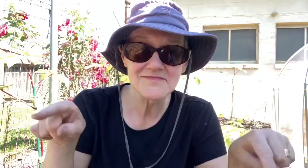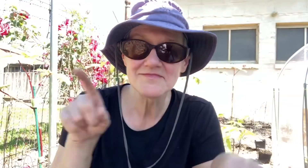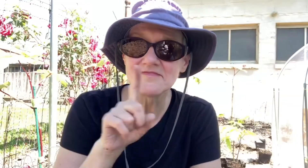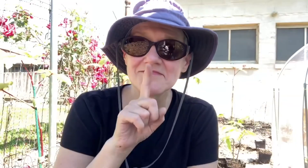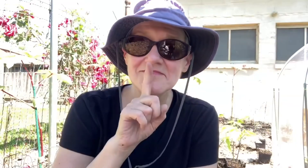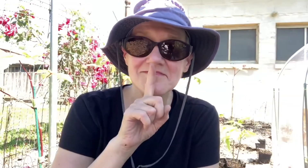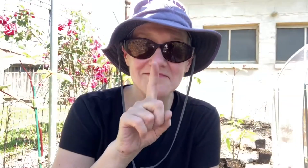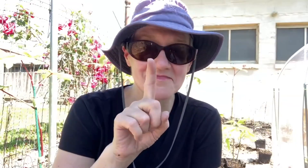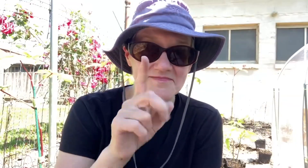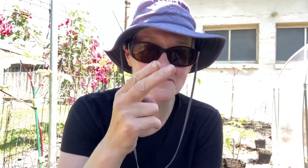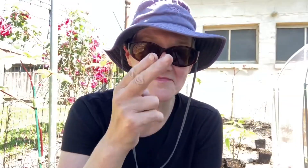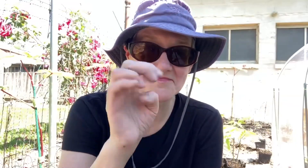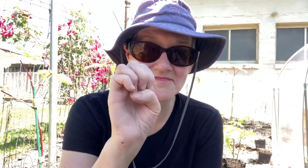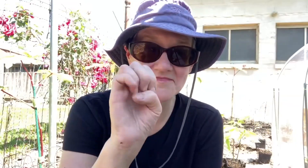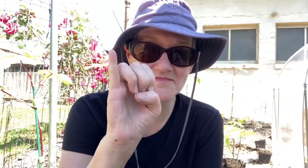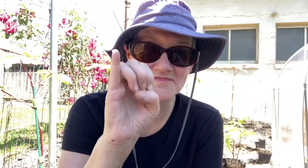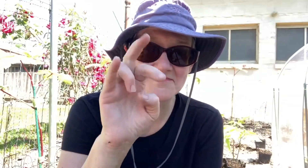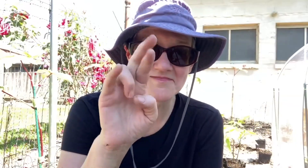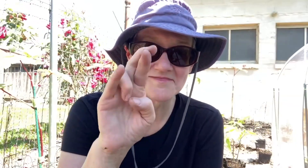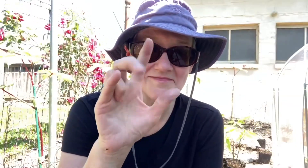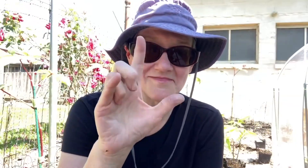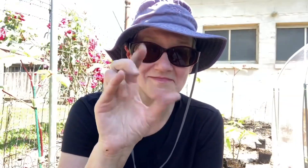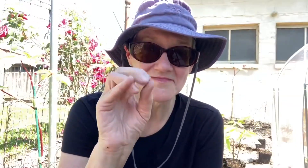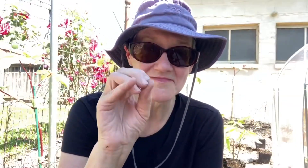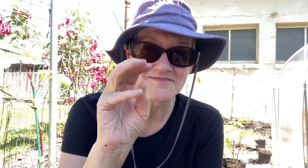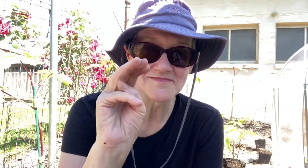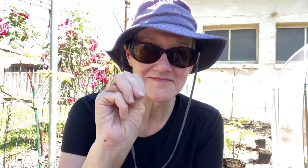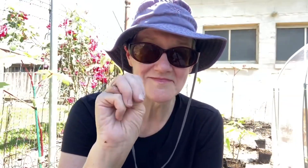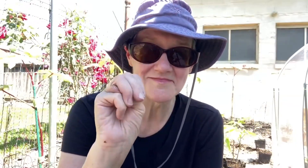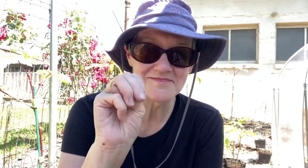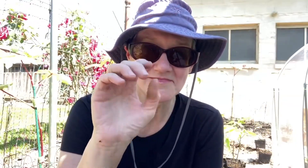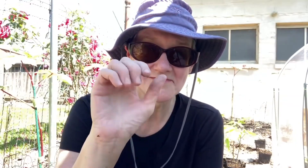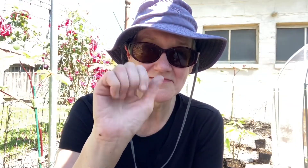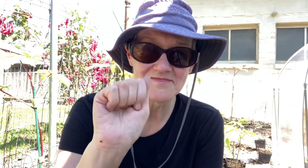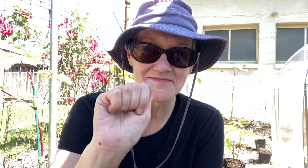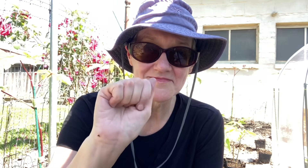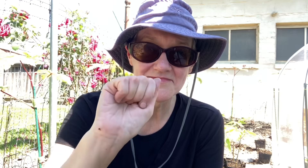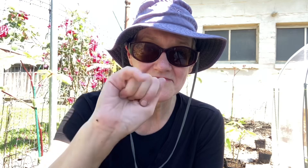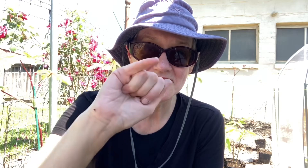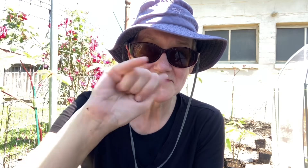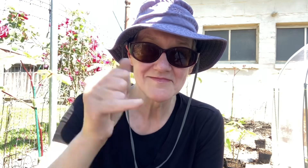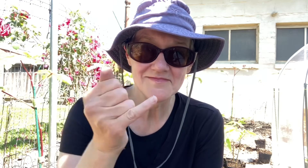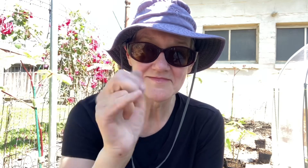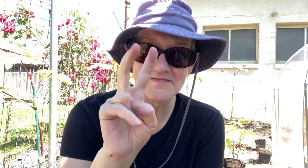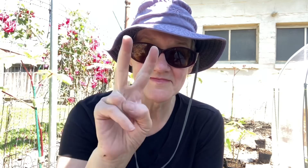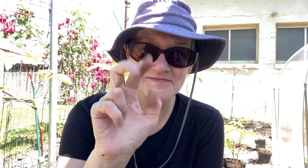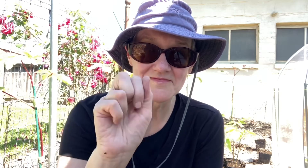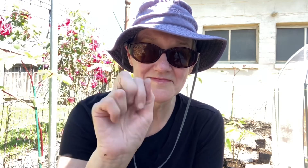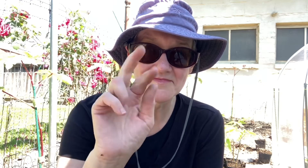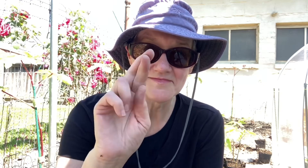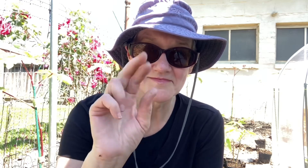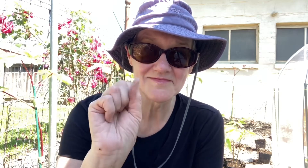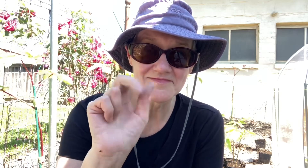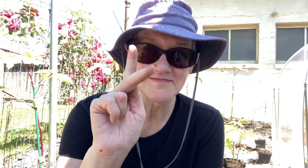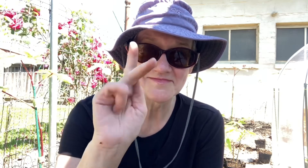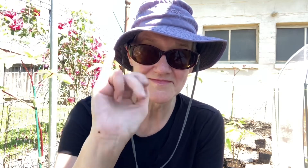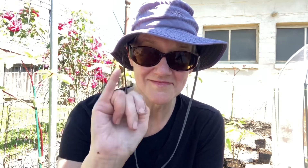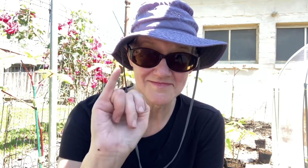Now this variety is Ajvarski, and they have been grown from my